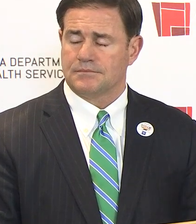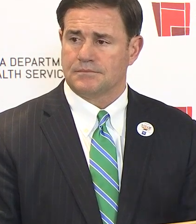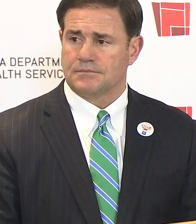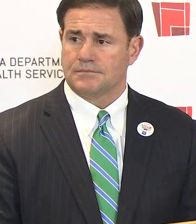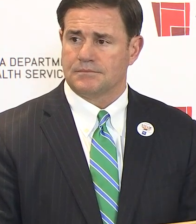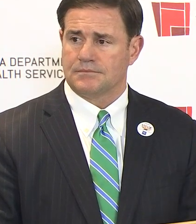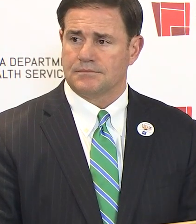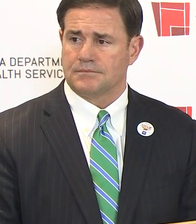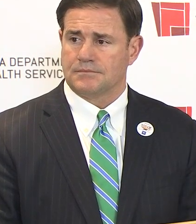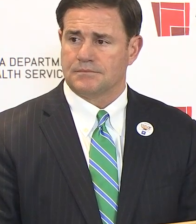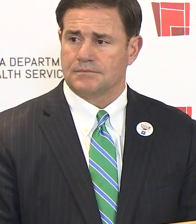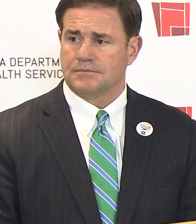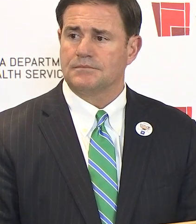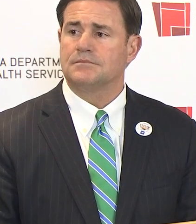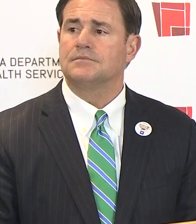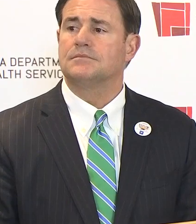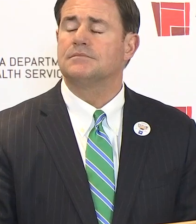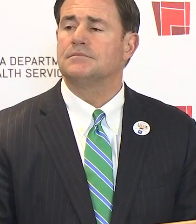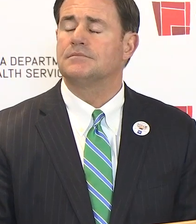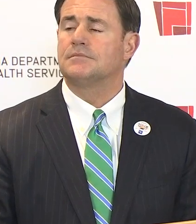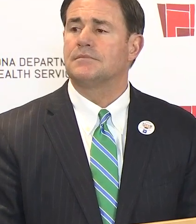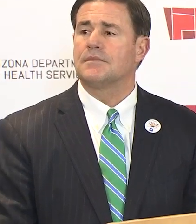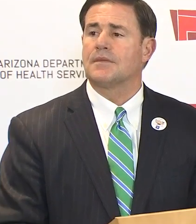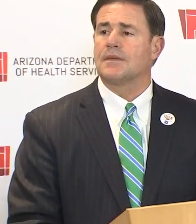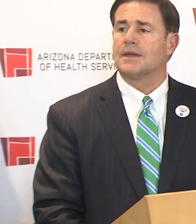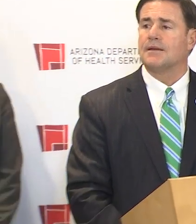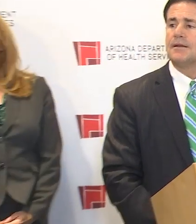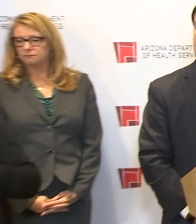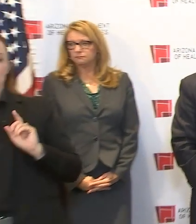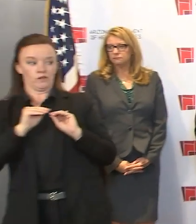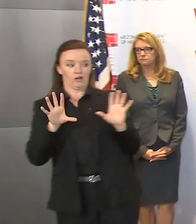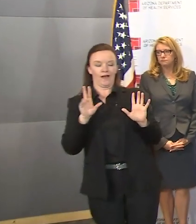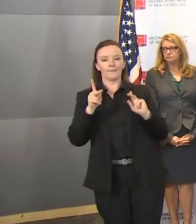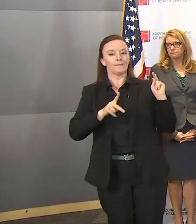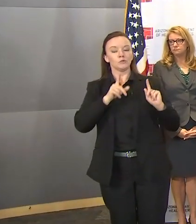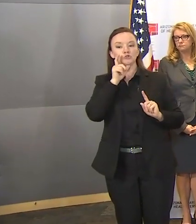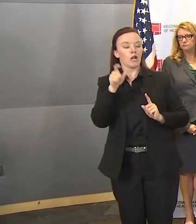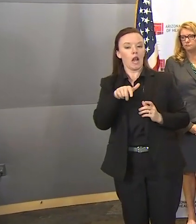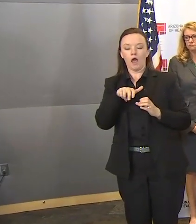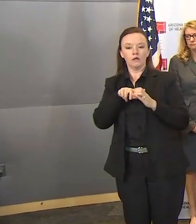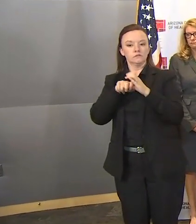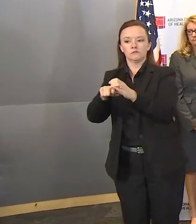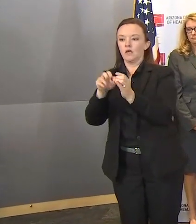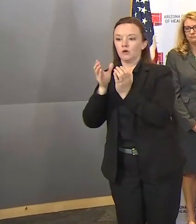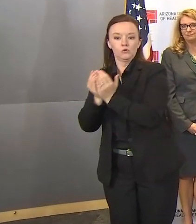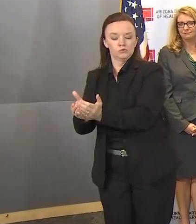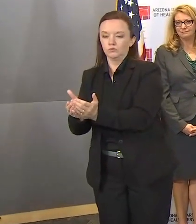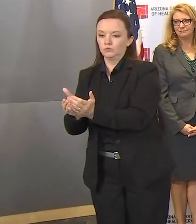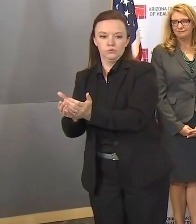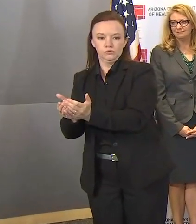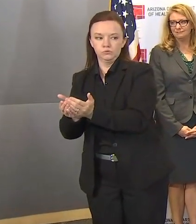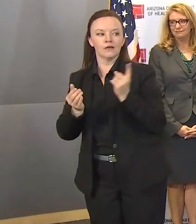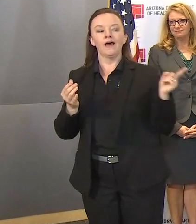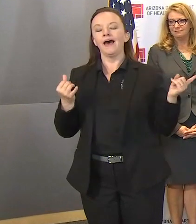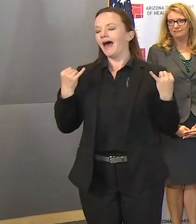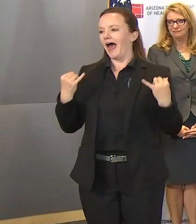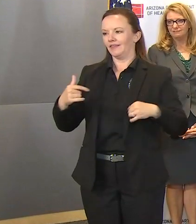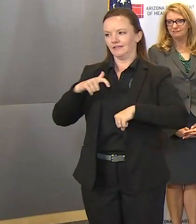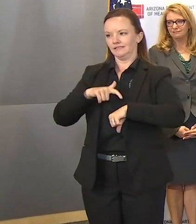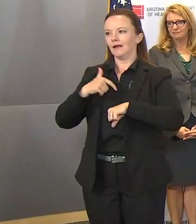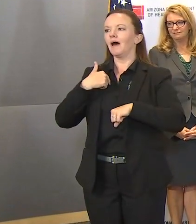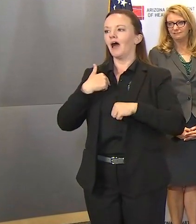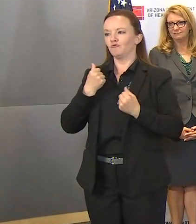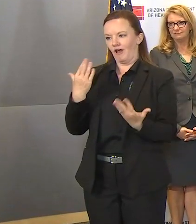days confined with the same group of people. So just to make clear, people should not take cruises? At this time, I would